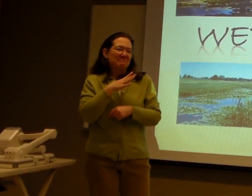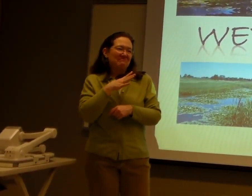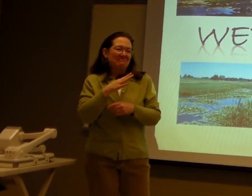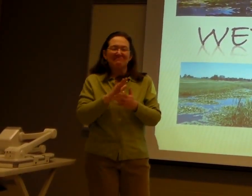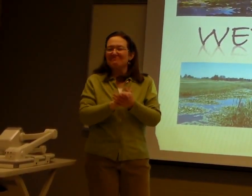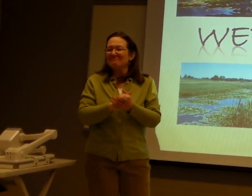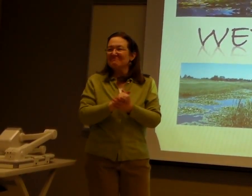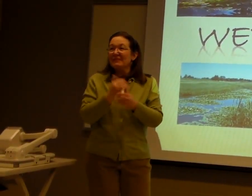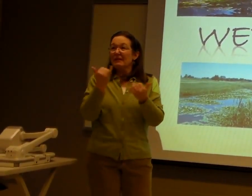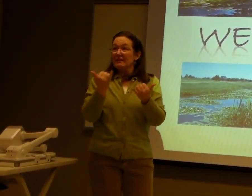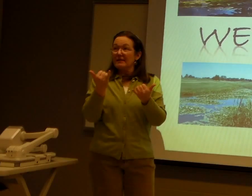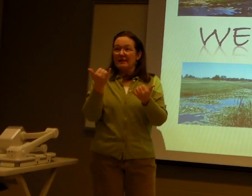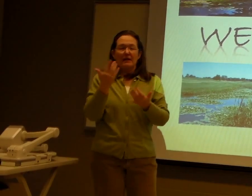year and presenting on.